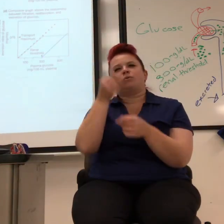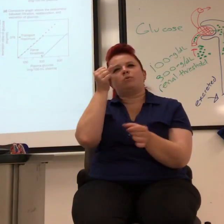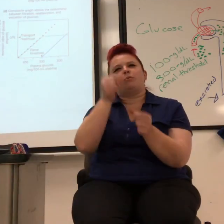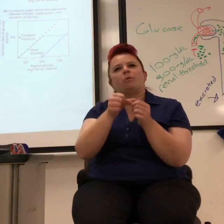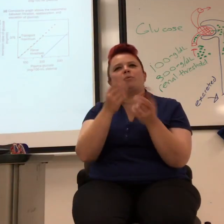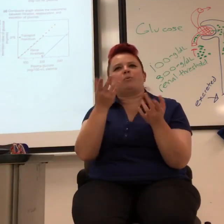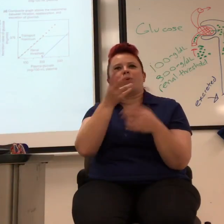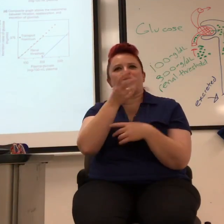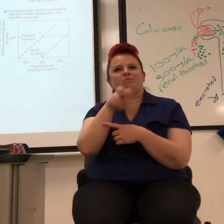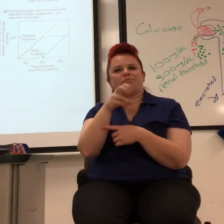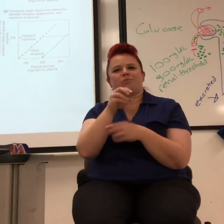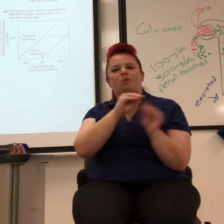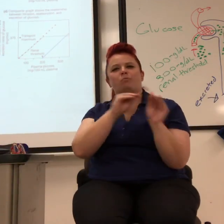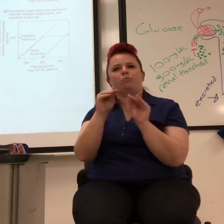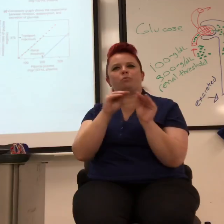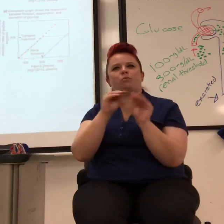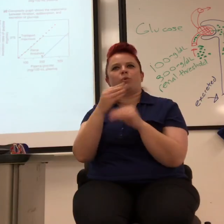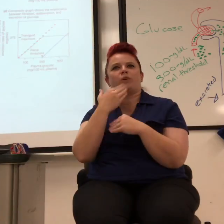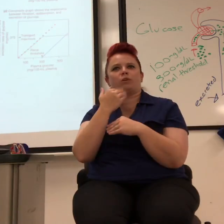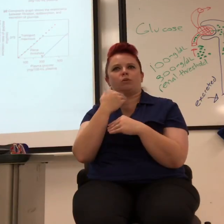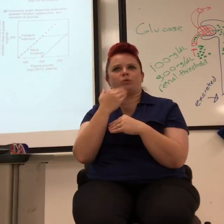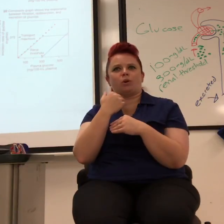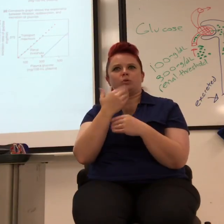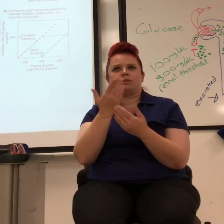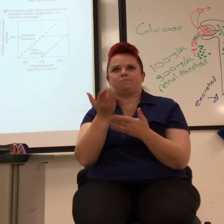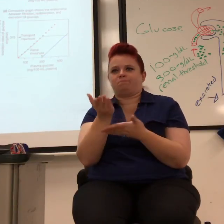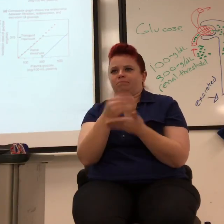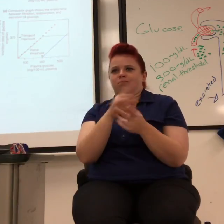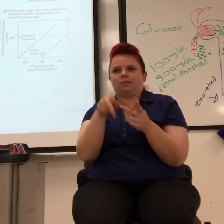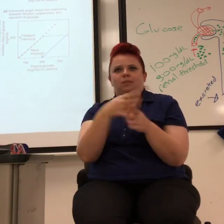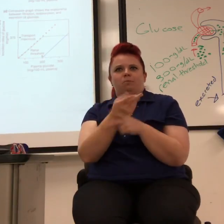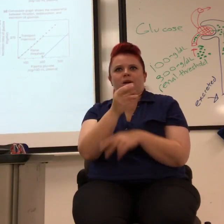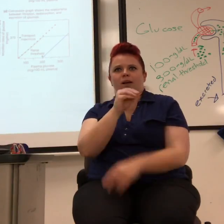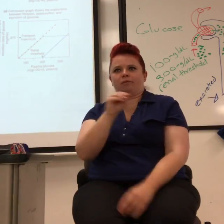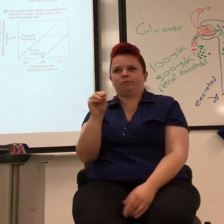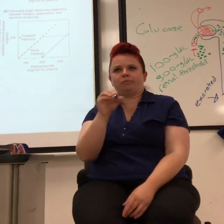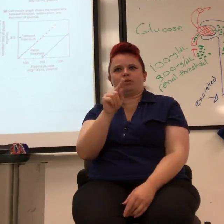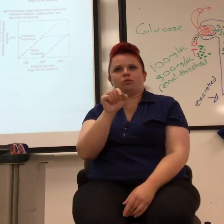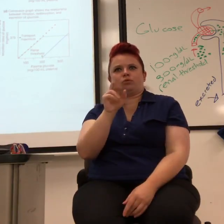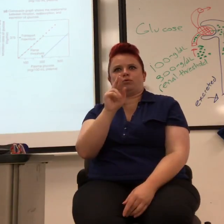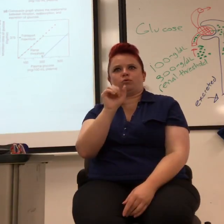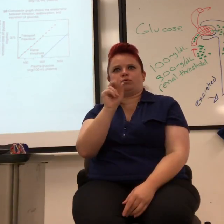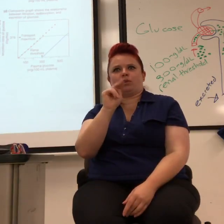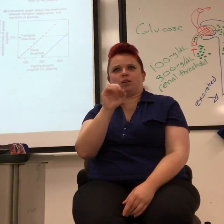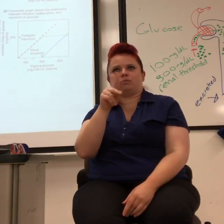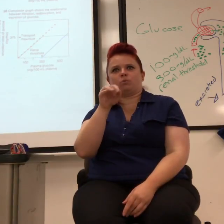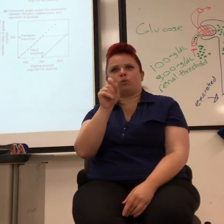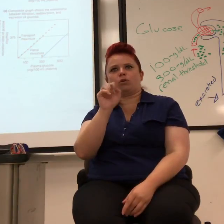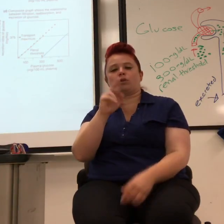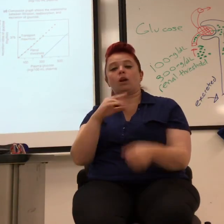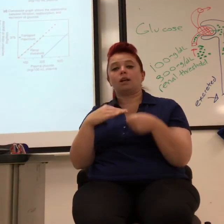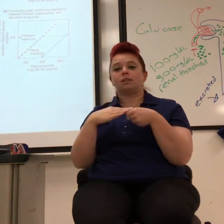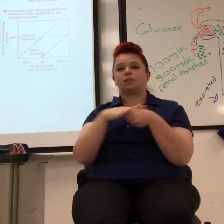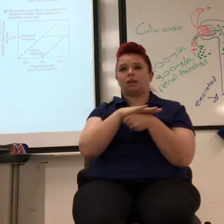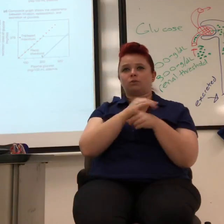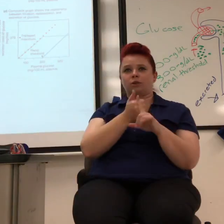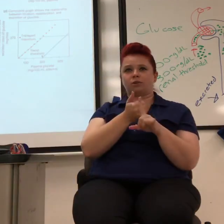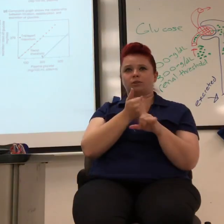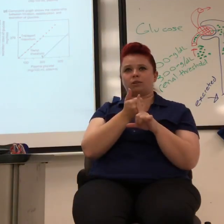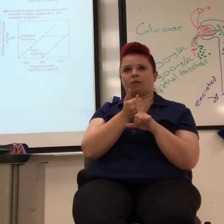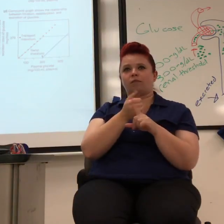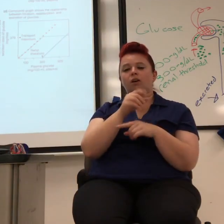glucose? Some kind of transporter. And saturation is a transport rate. It's the little